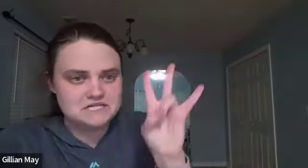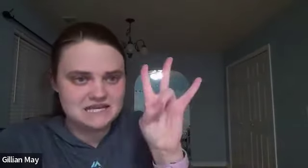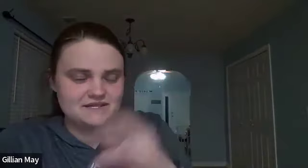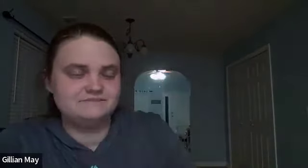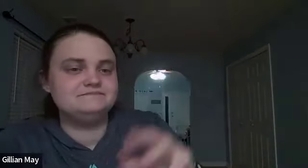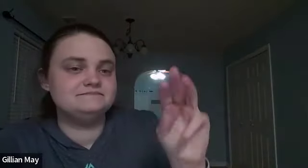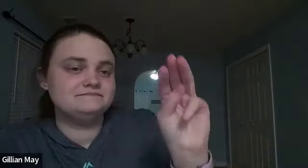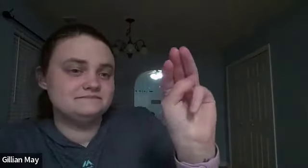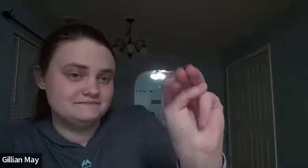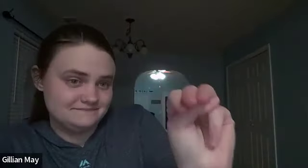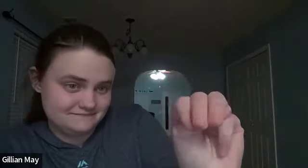7.